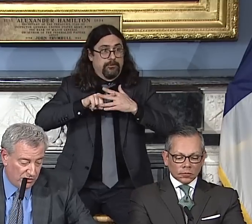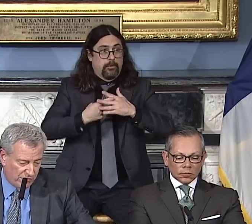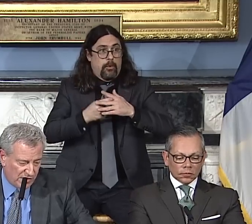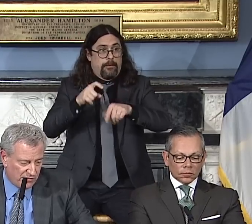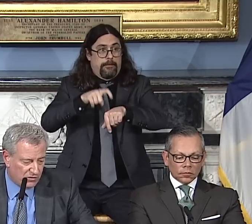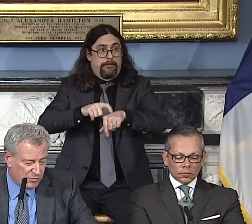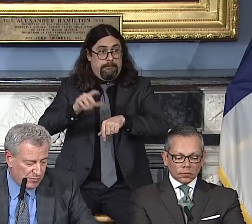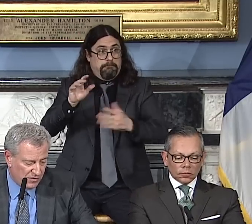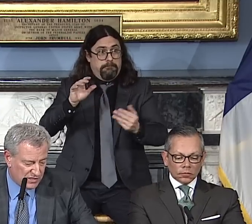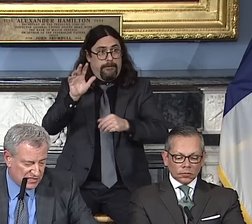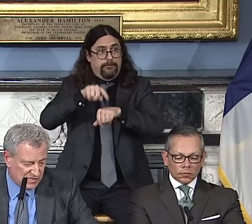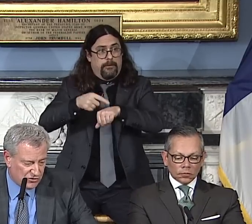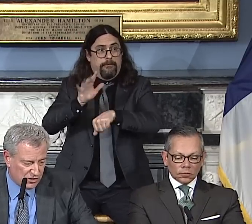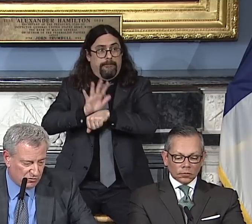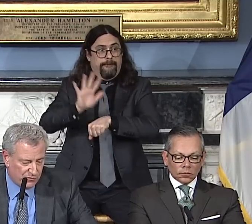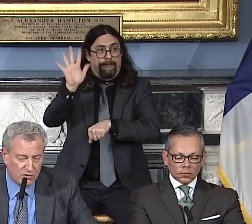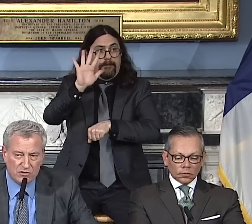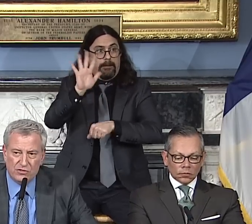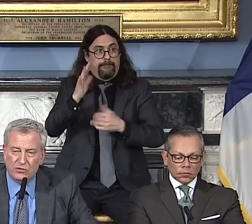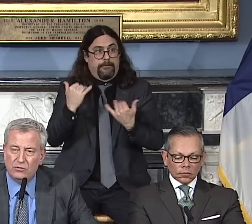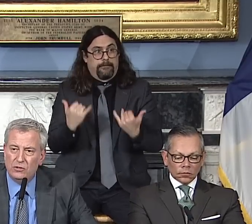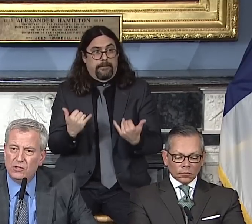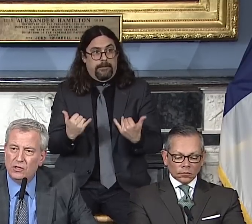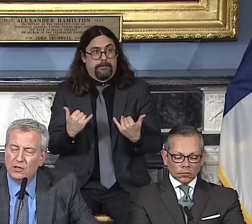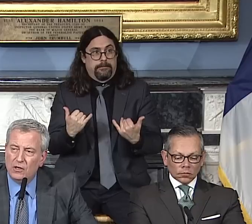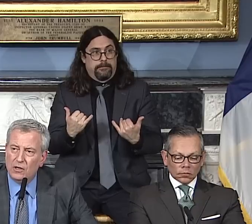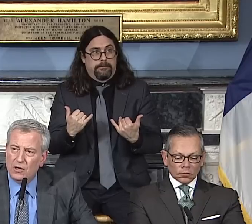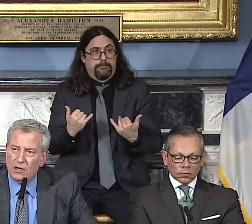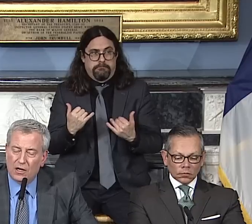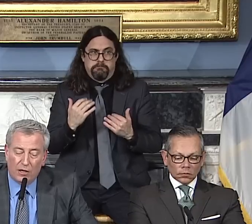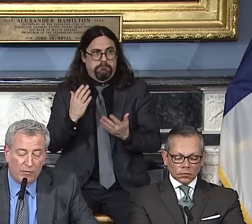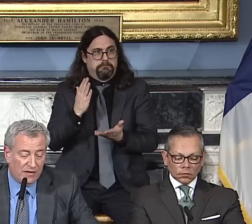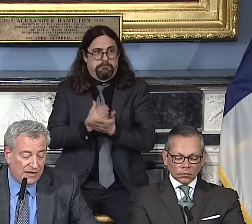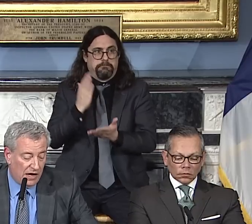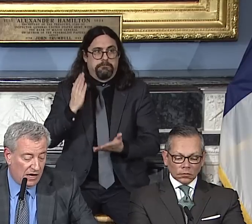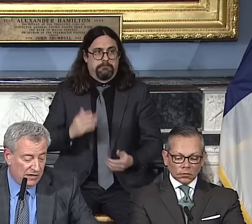of under 500 people. This essentially refers to